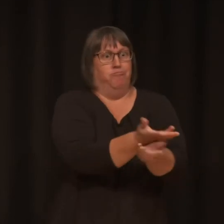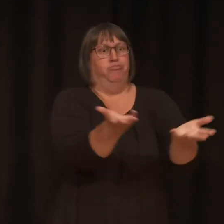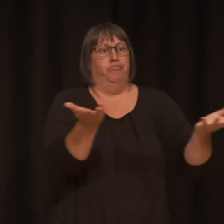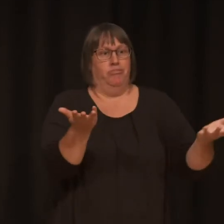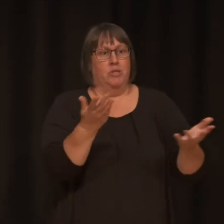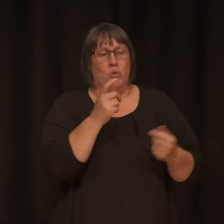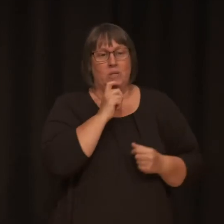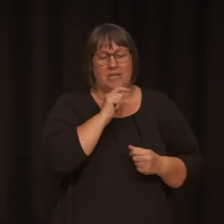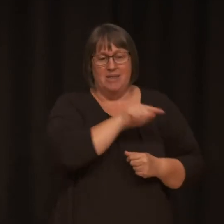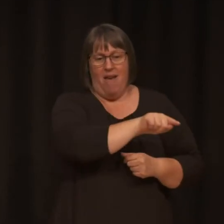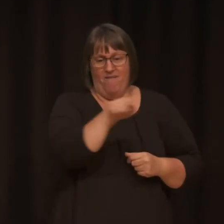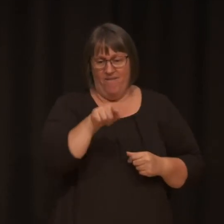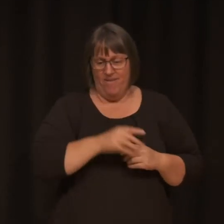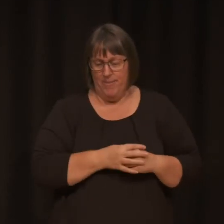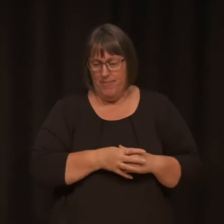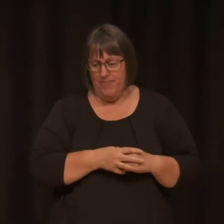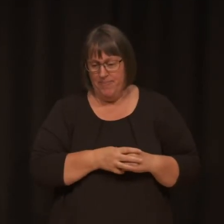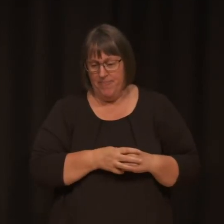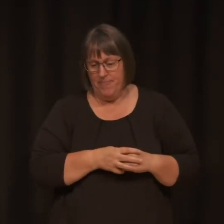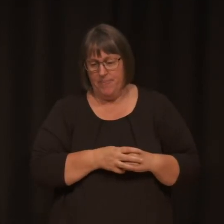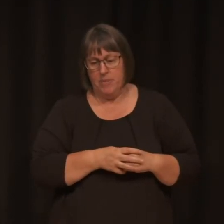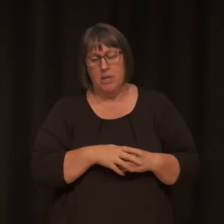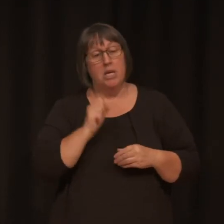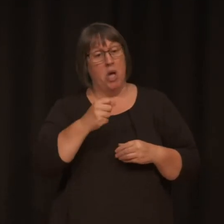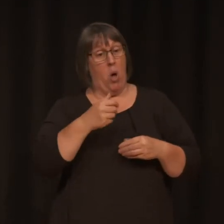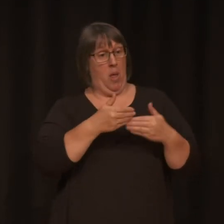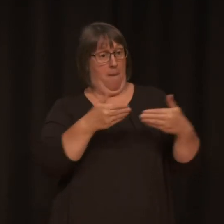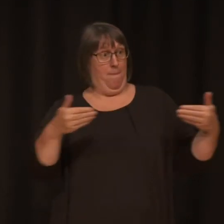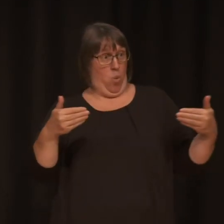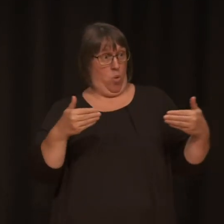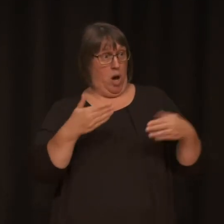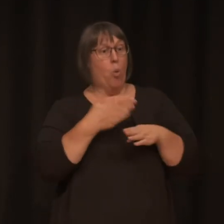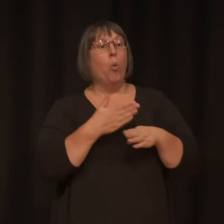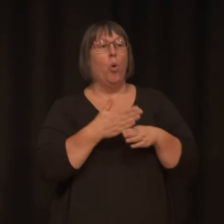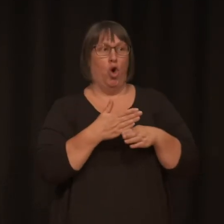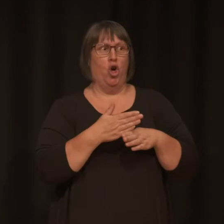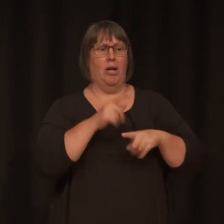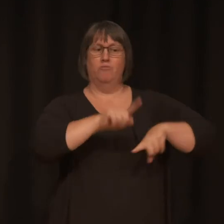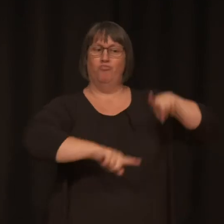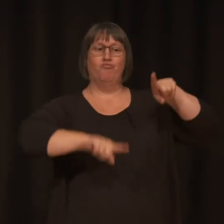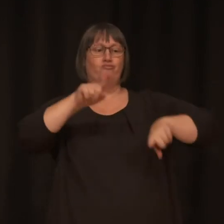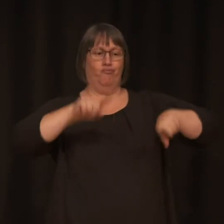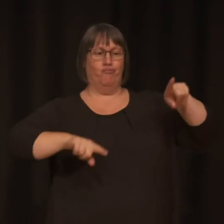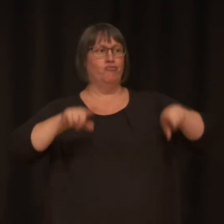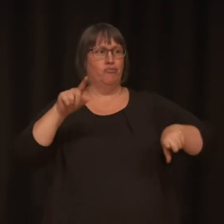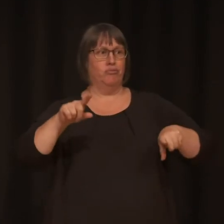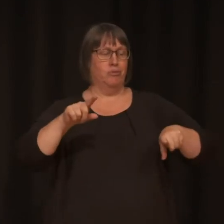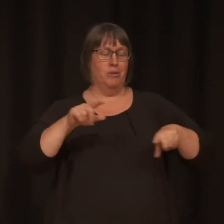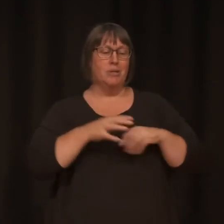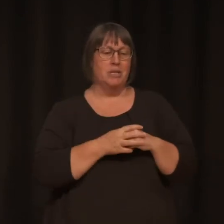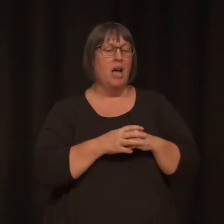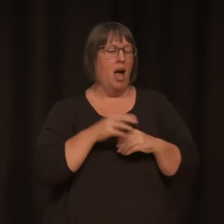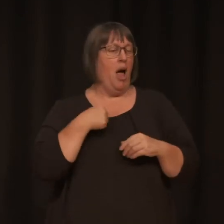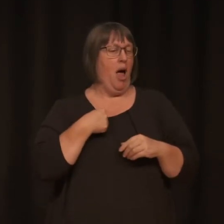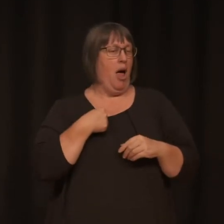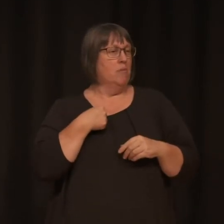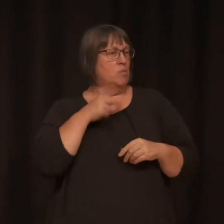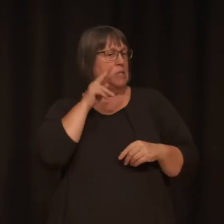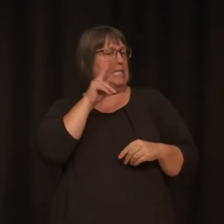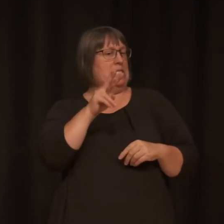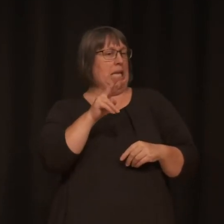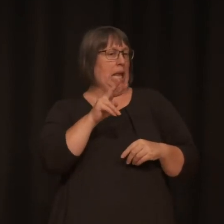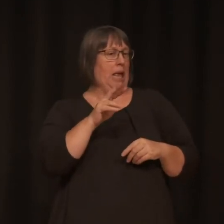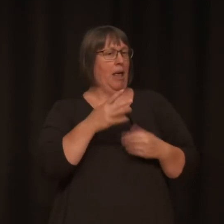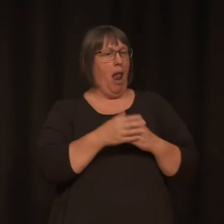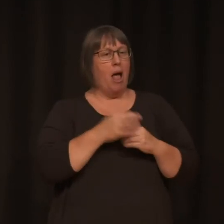out. What we do know is that our border workforce is very diverse. And so I expect we'll see that diversity in